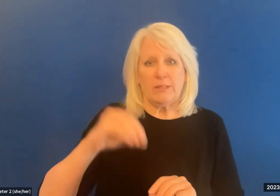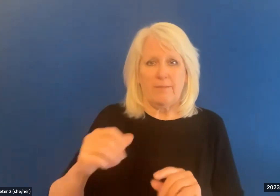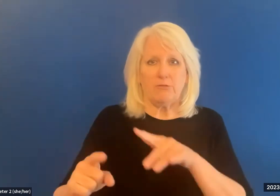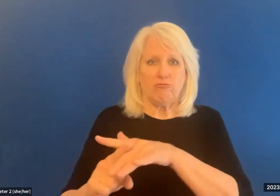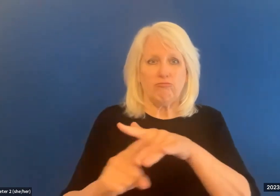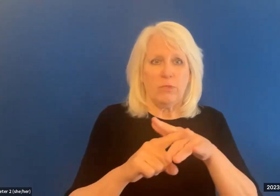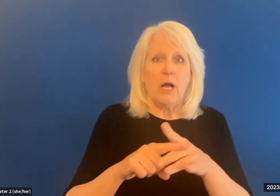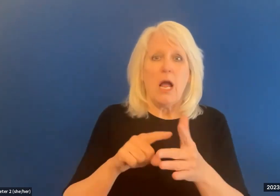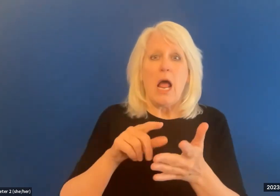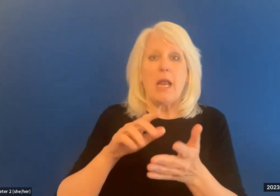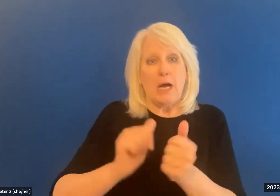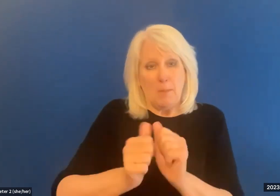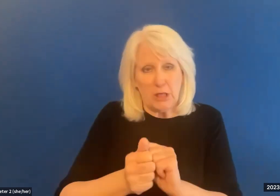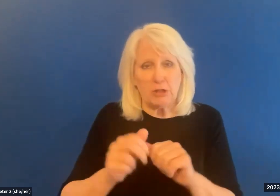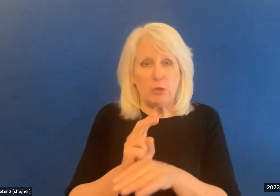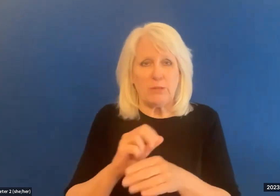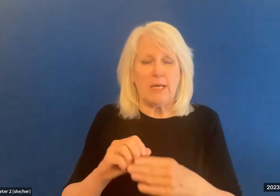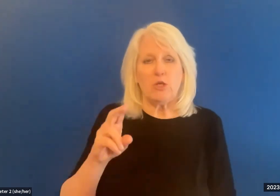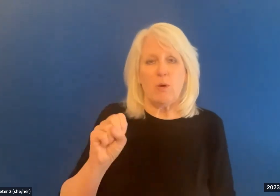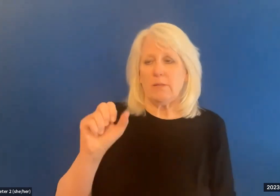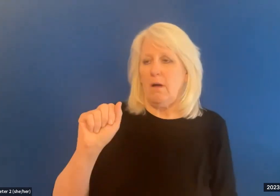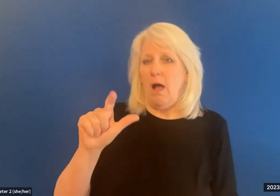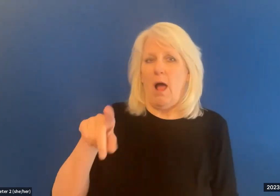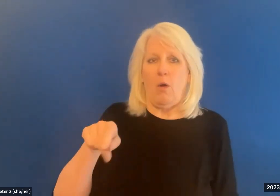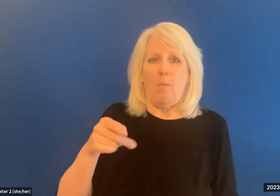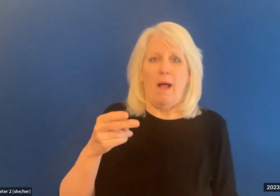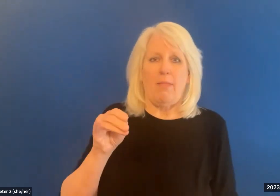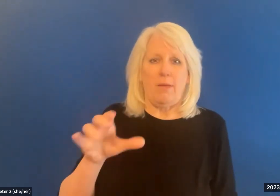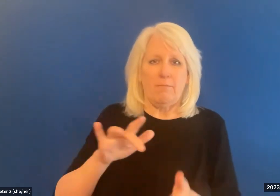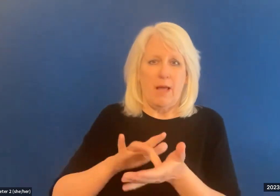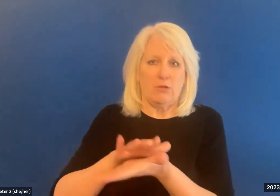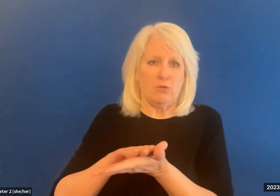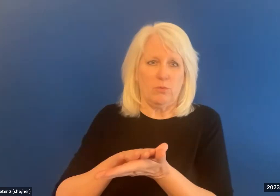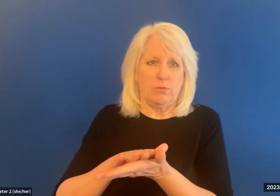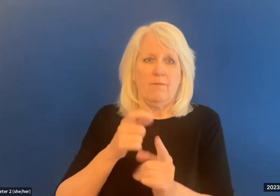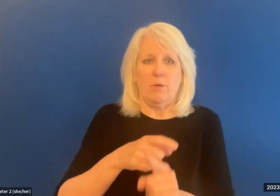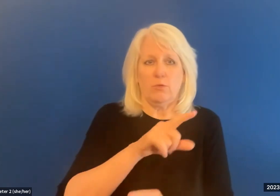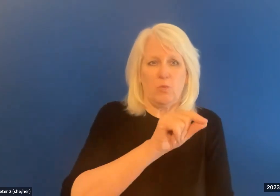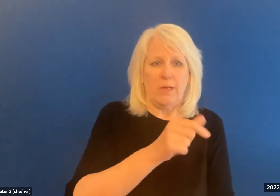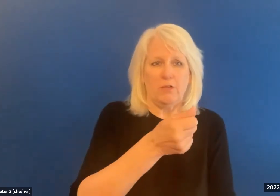from 2015 to 2022, changes under COVID conditions.